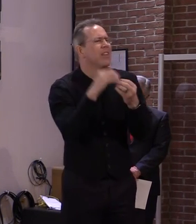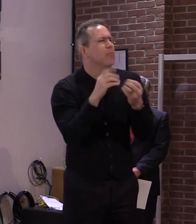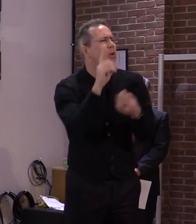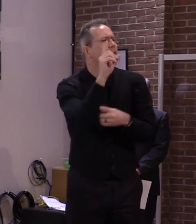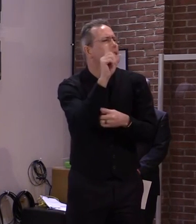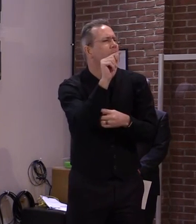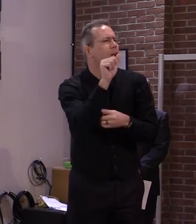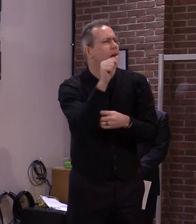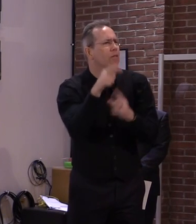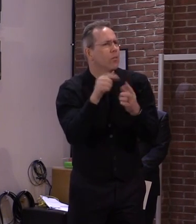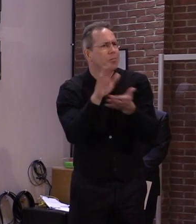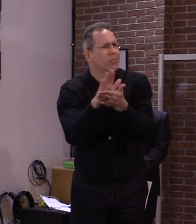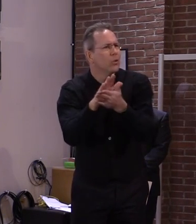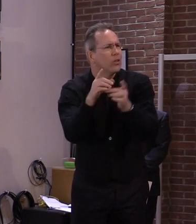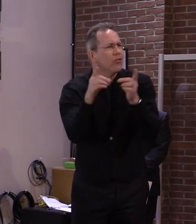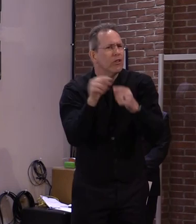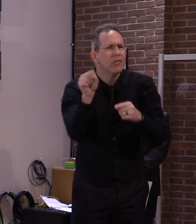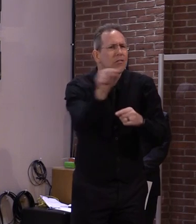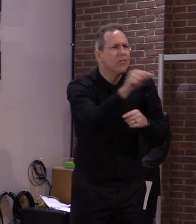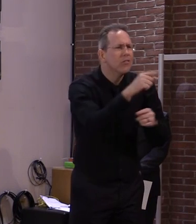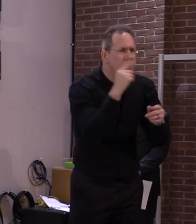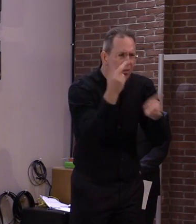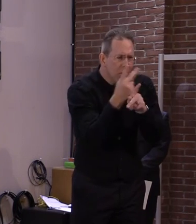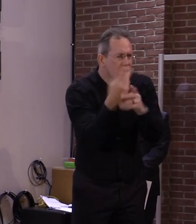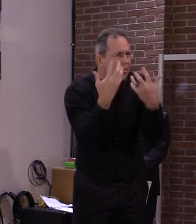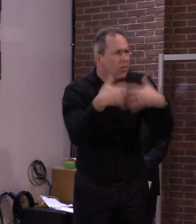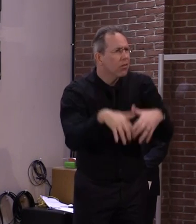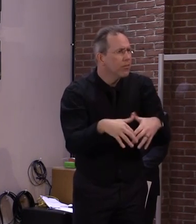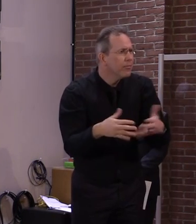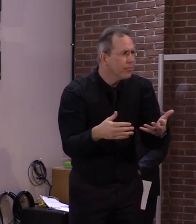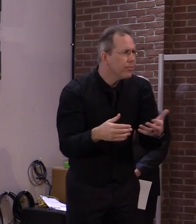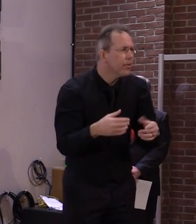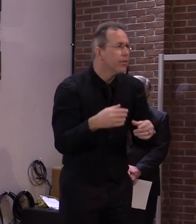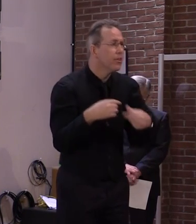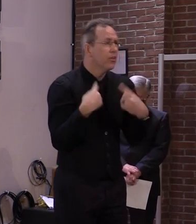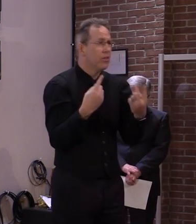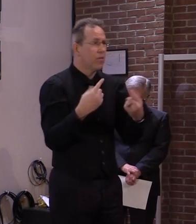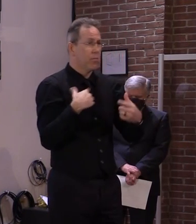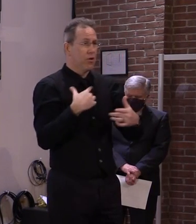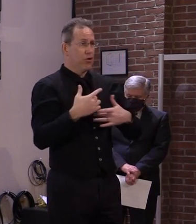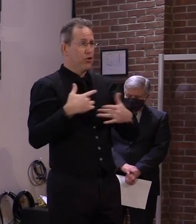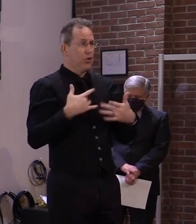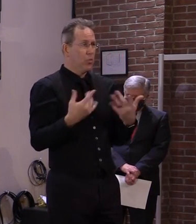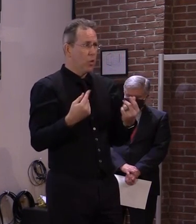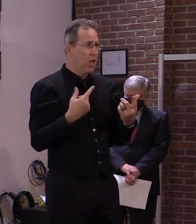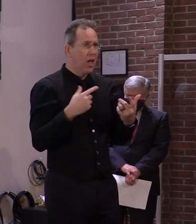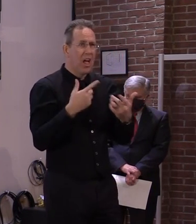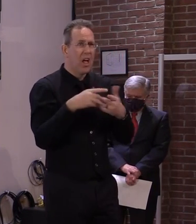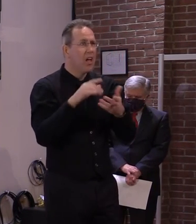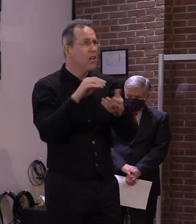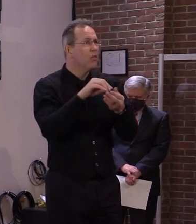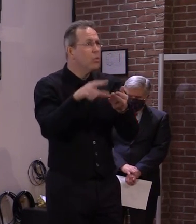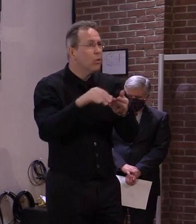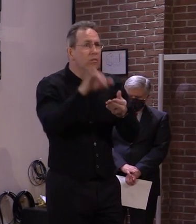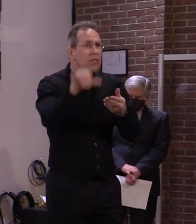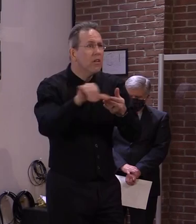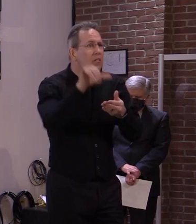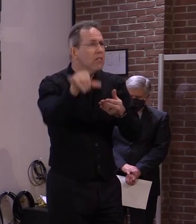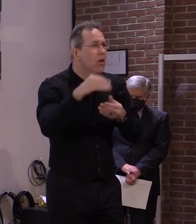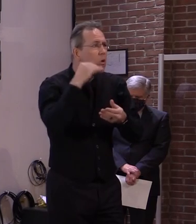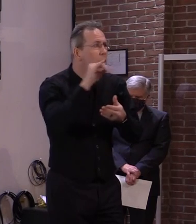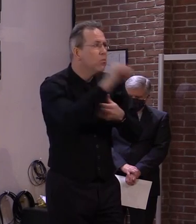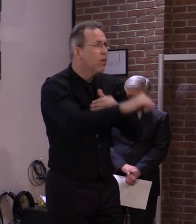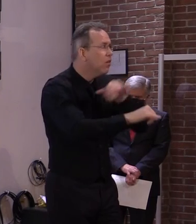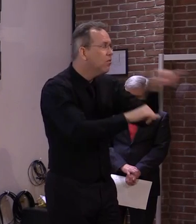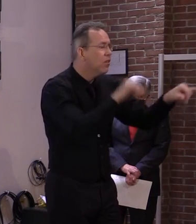what the impact the emergency truly has been on our students, and particularly as we try to focus in on issues of quality and equity, we're going to need to have